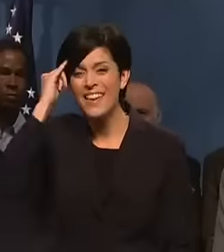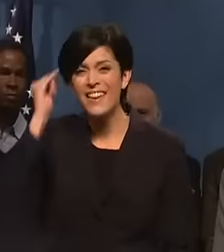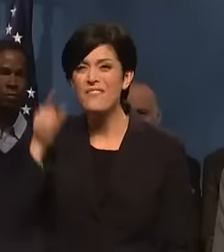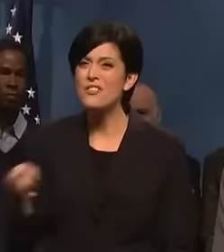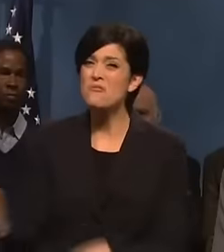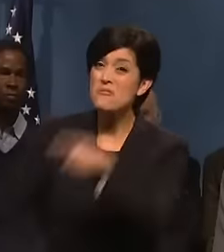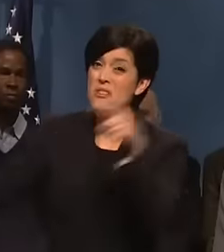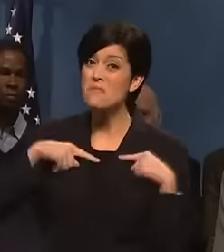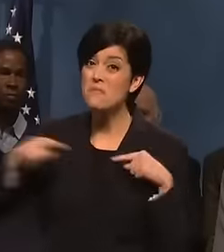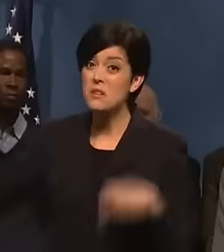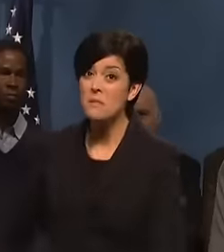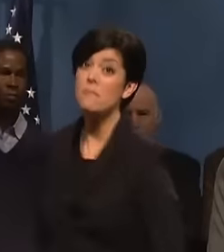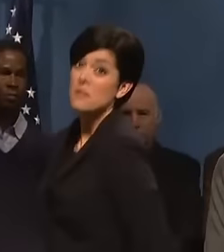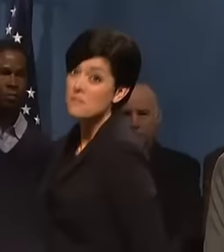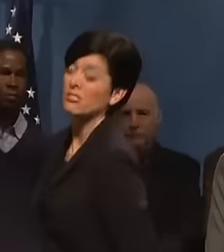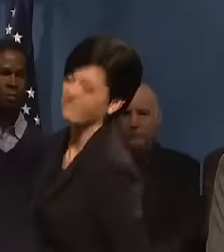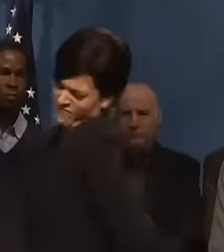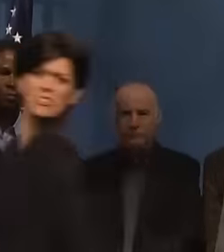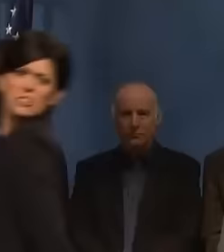I will have you arrested.